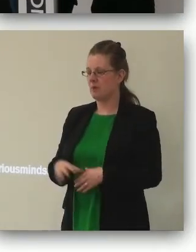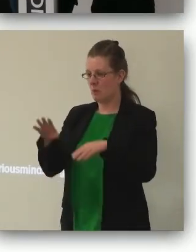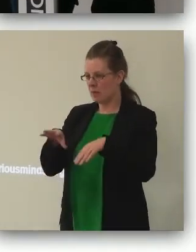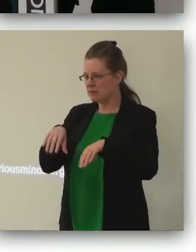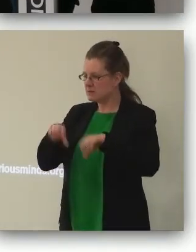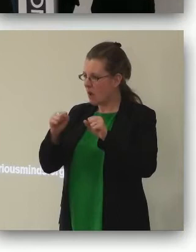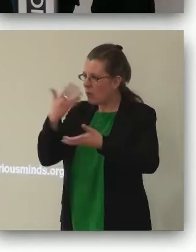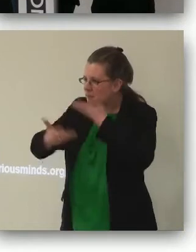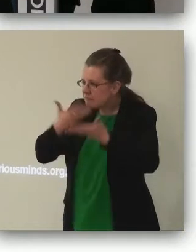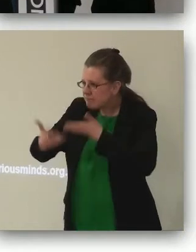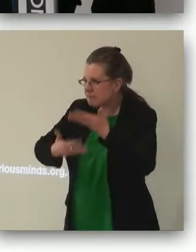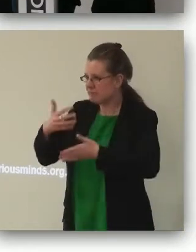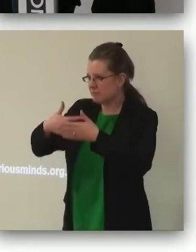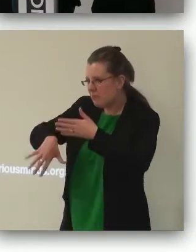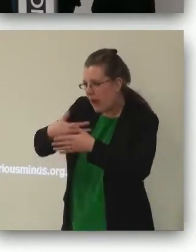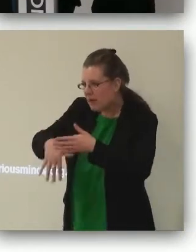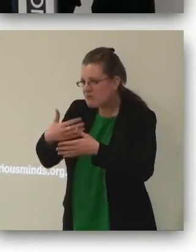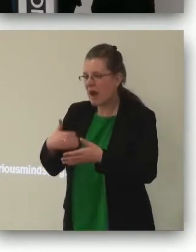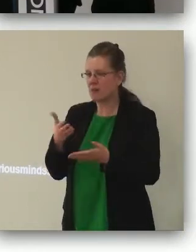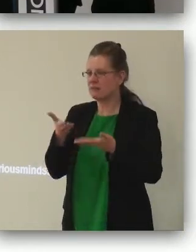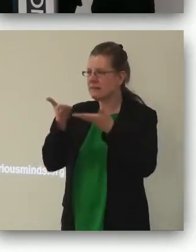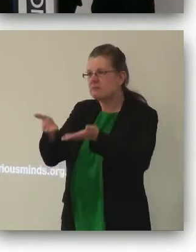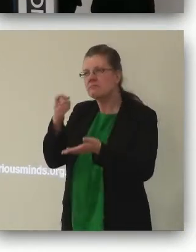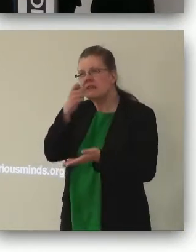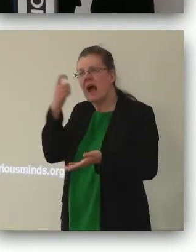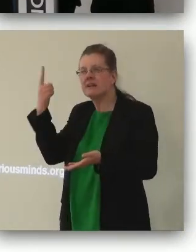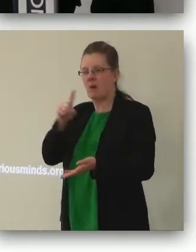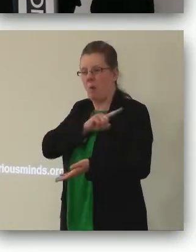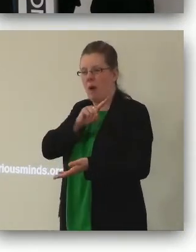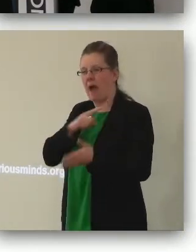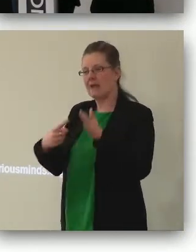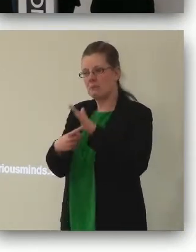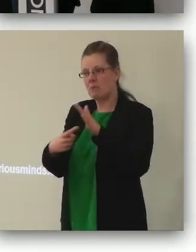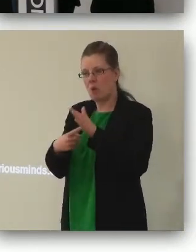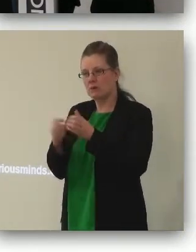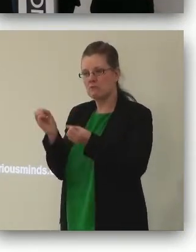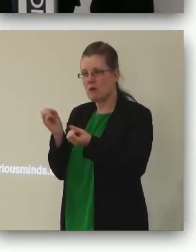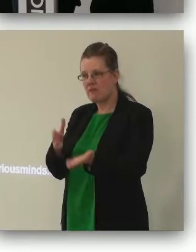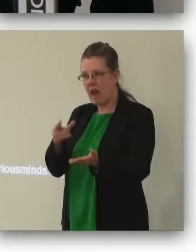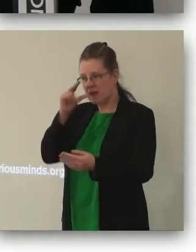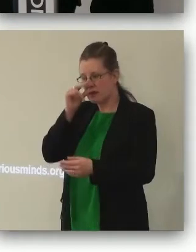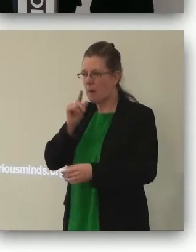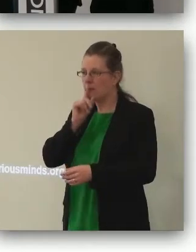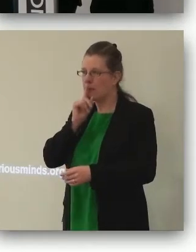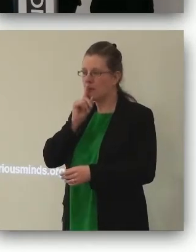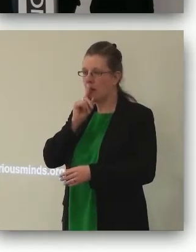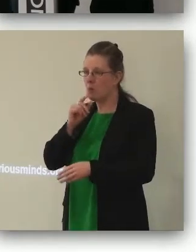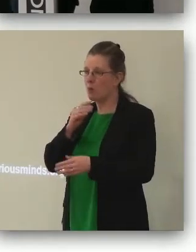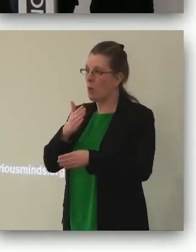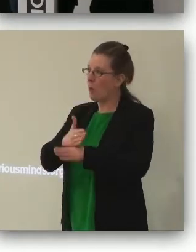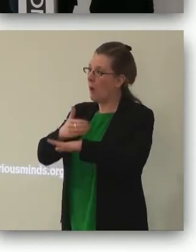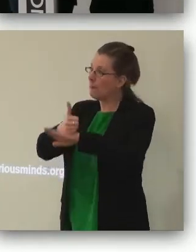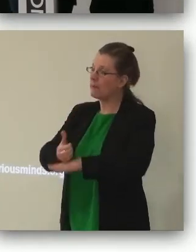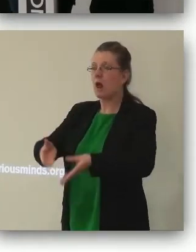setting, and that will help us just think a little bit about why it's important to provide young people with work-based